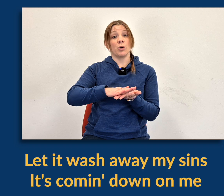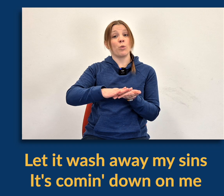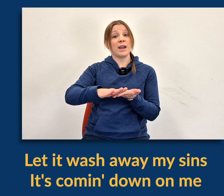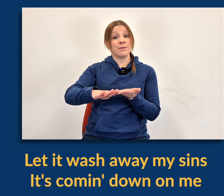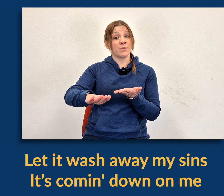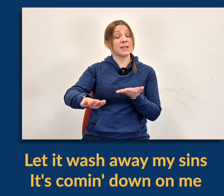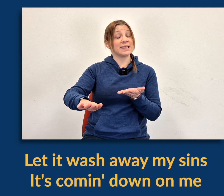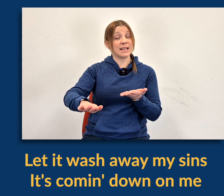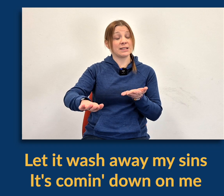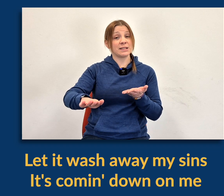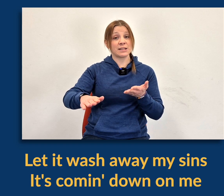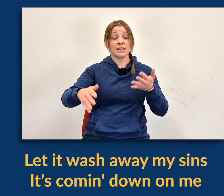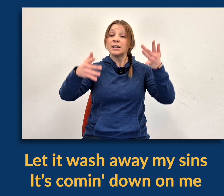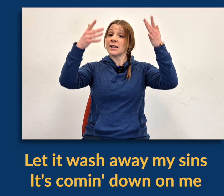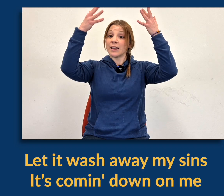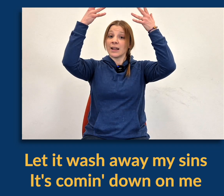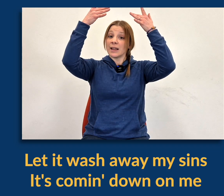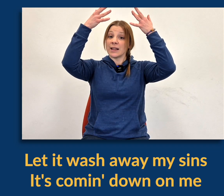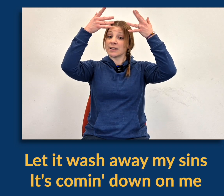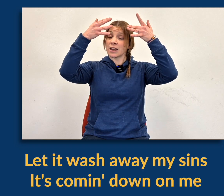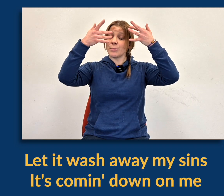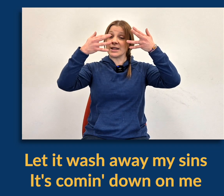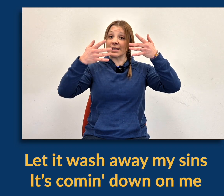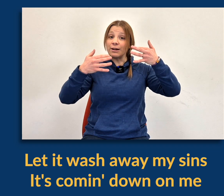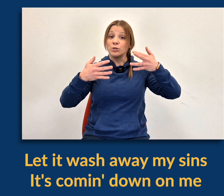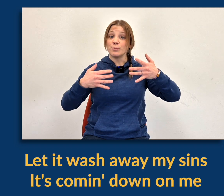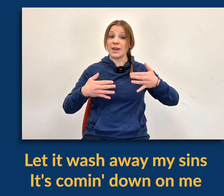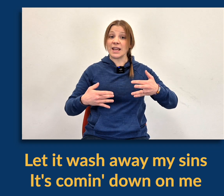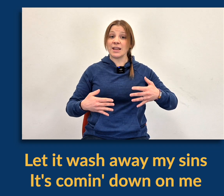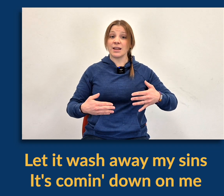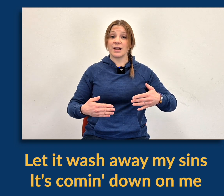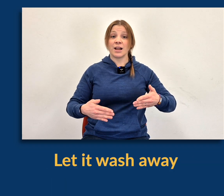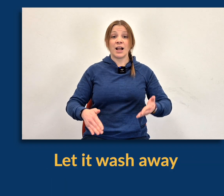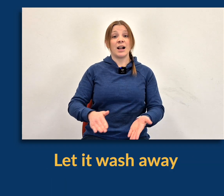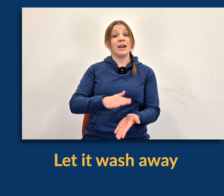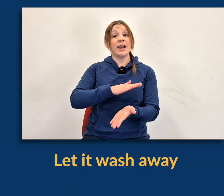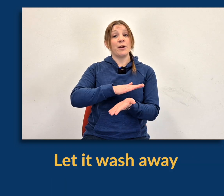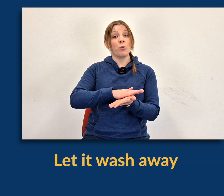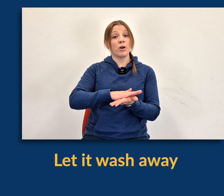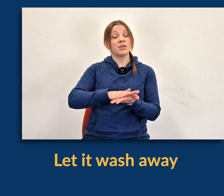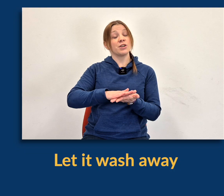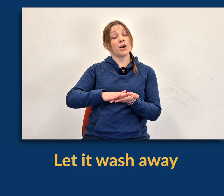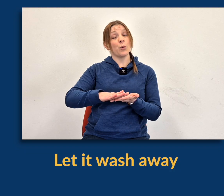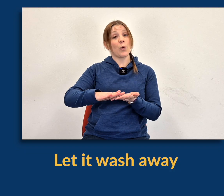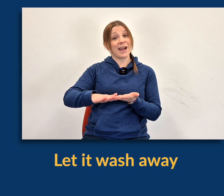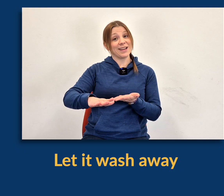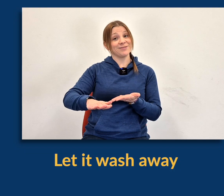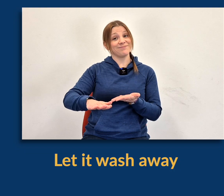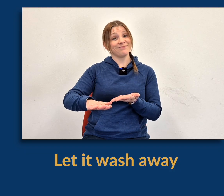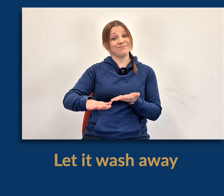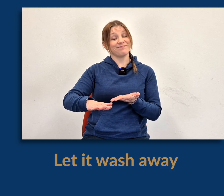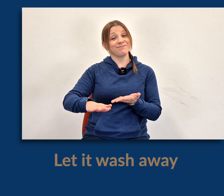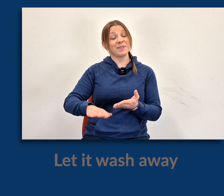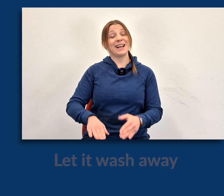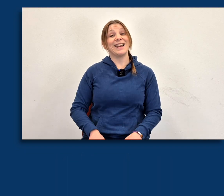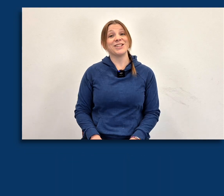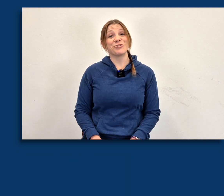away my sins. It's coming down on me. Let it wash away. Let's try it